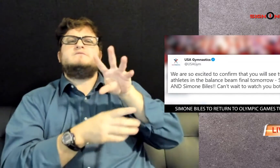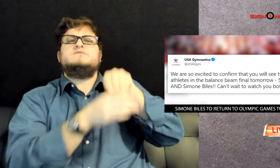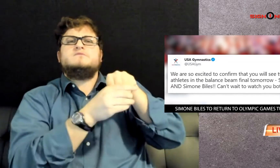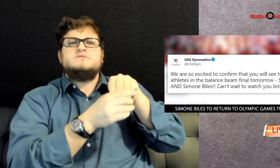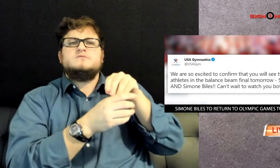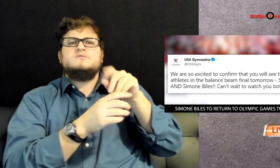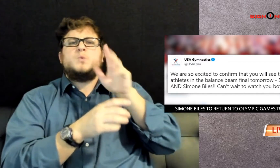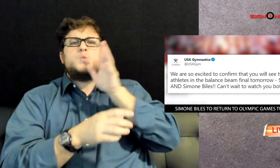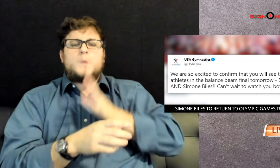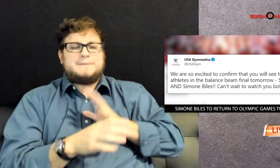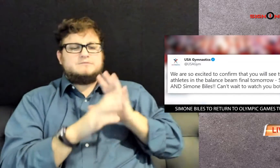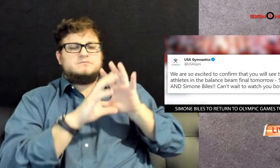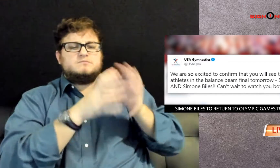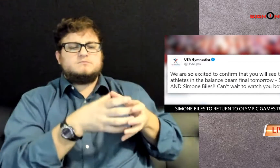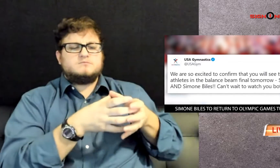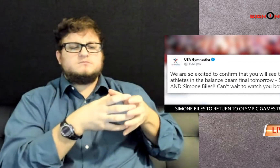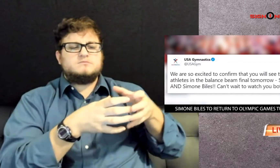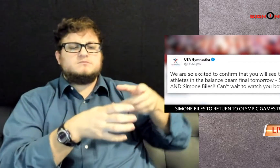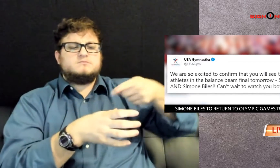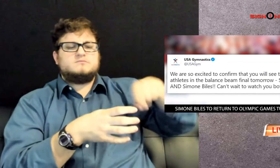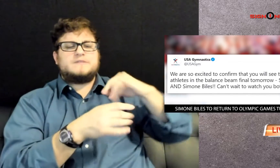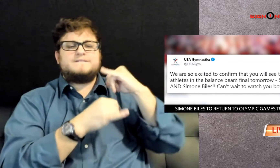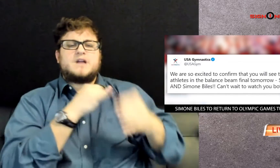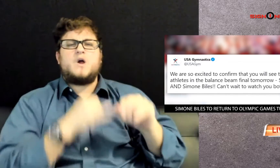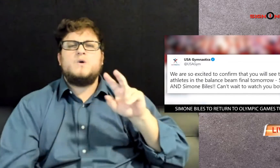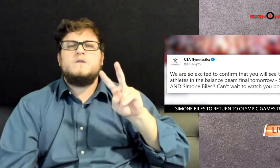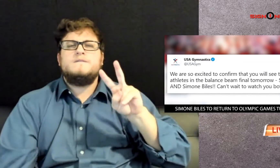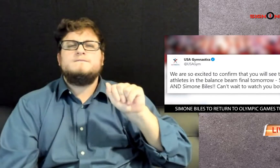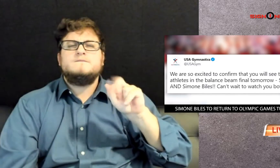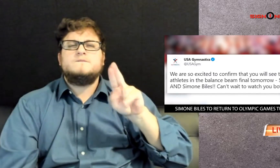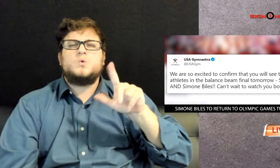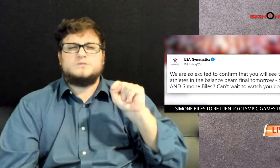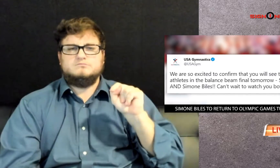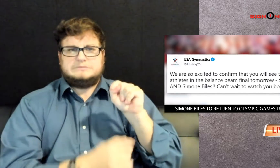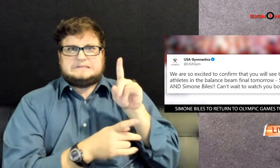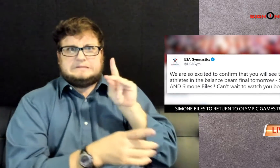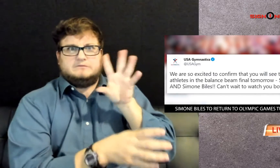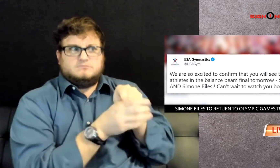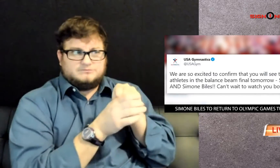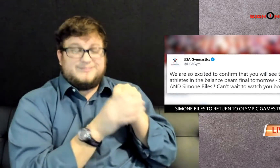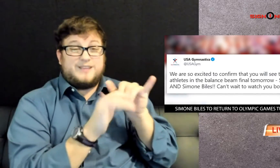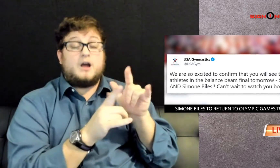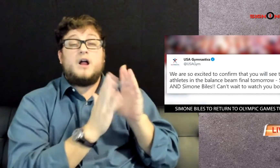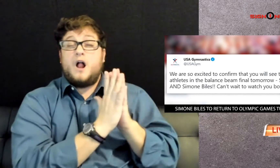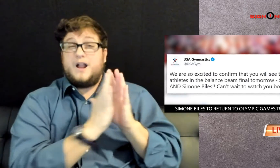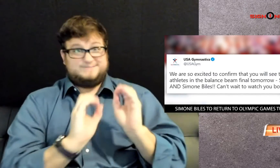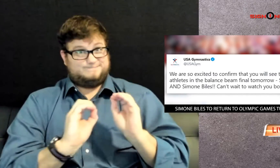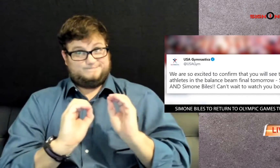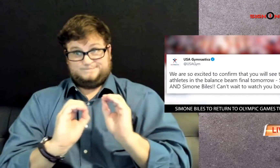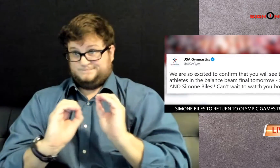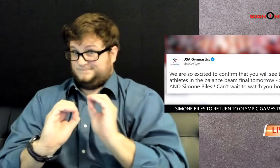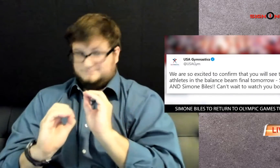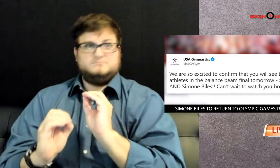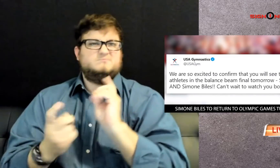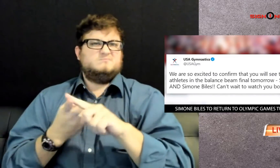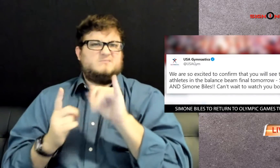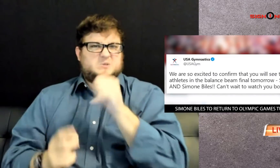And it's the first event she will participate in since her run on the vault as part of the